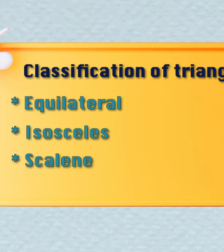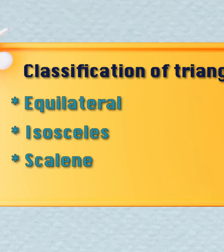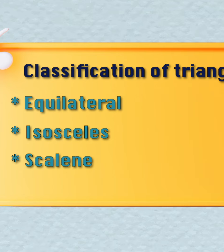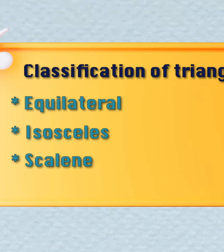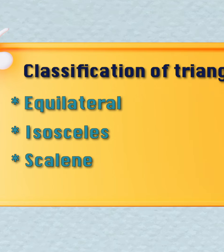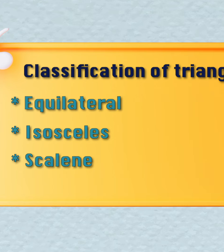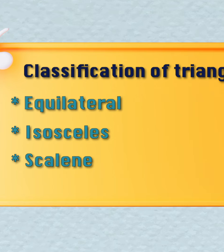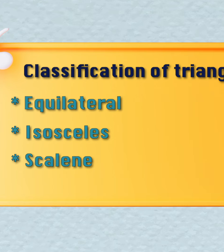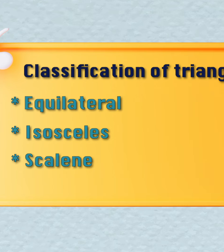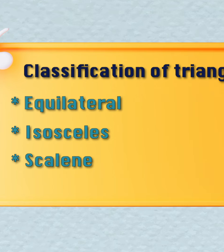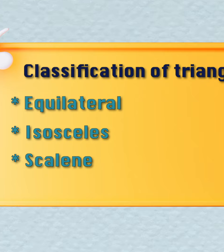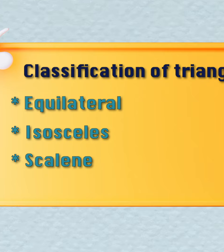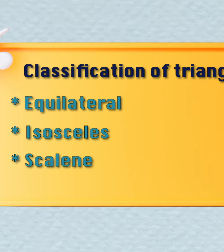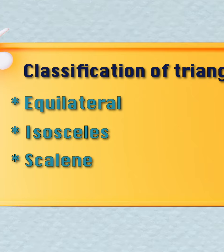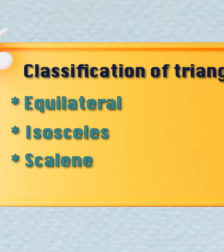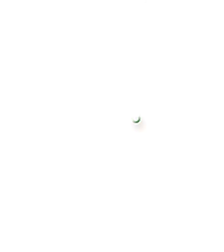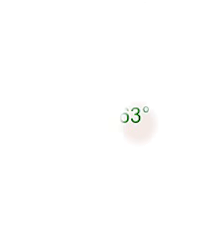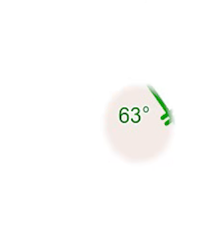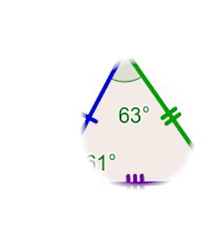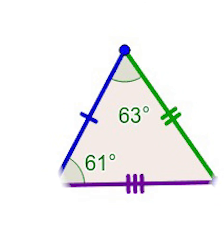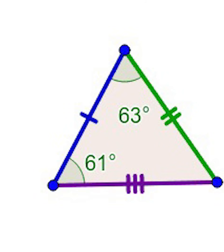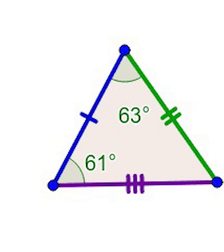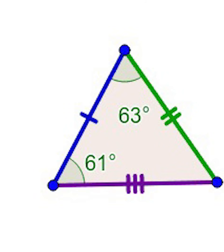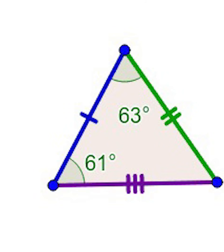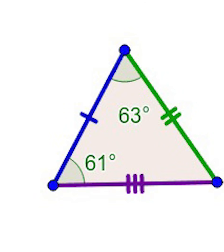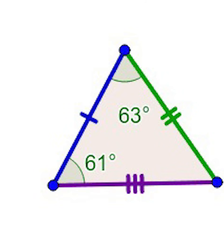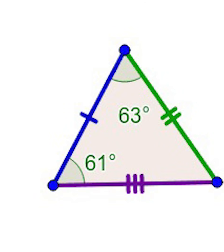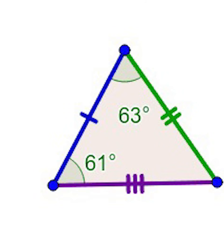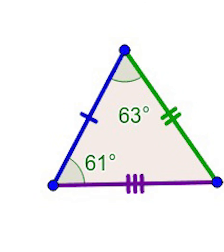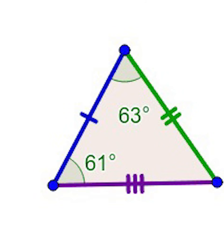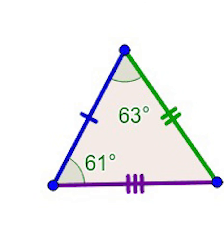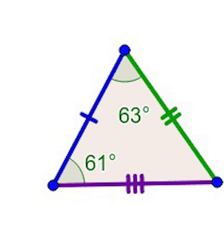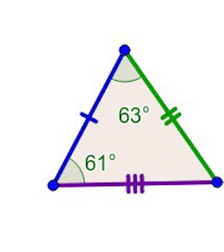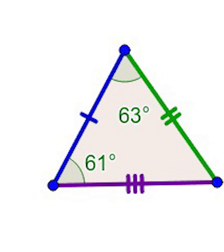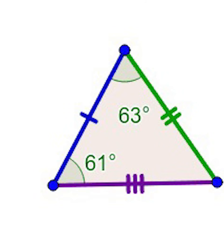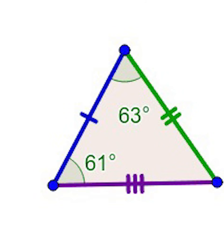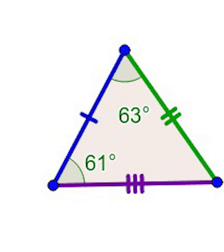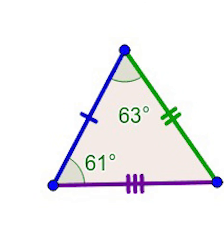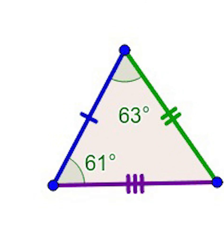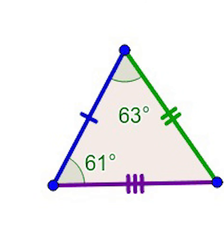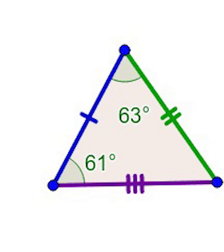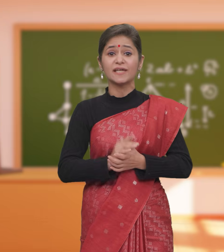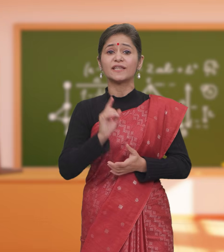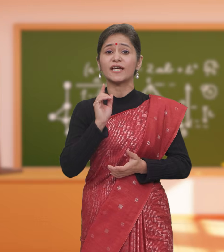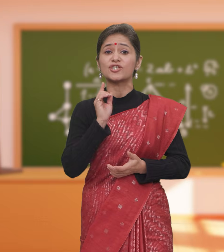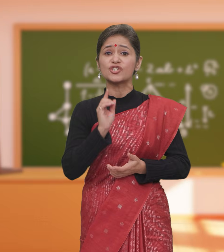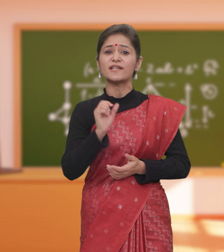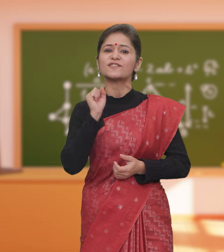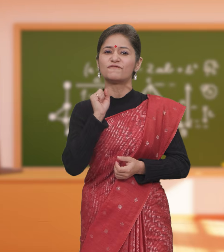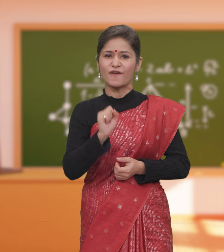triangles with no sides equal. Scalene triangles are not actually flexible, they are just